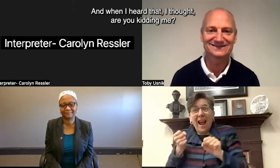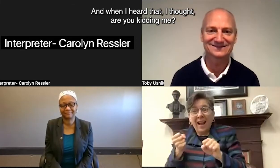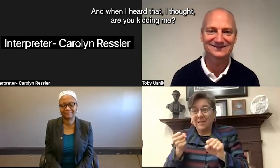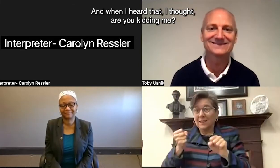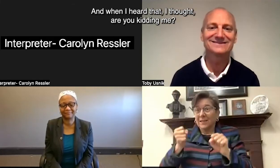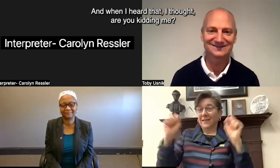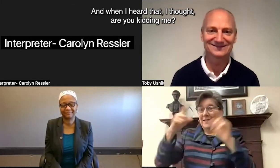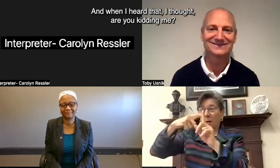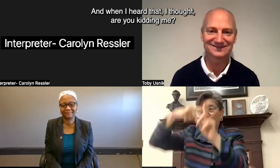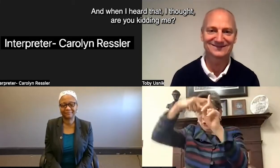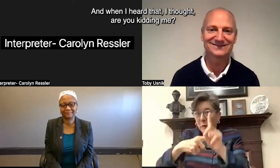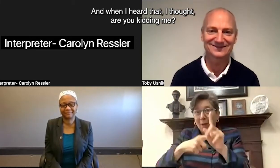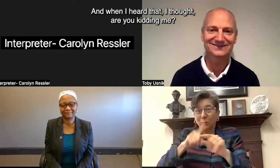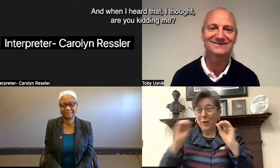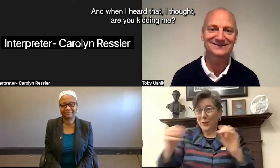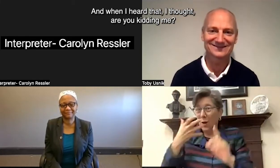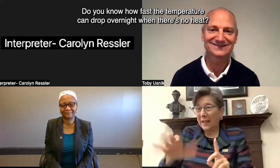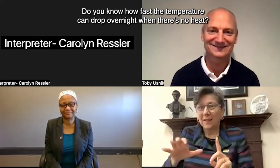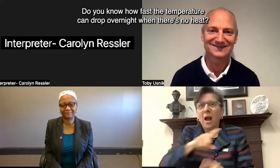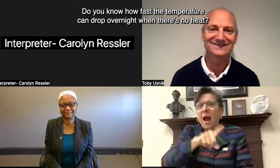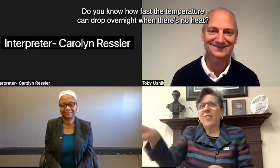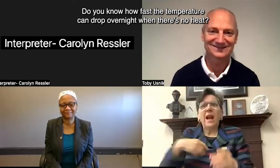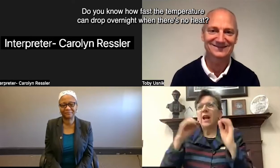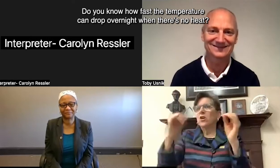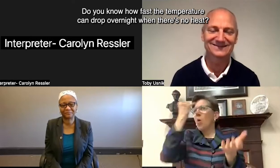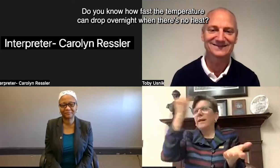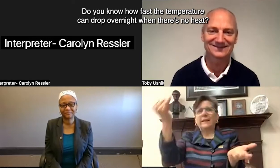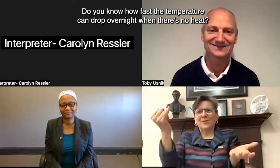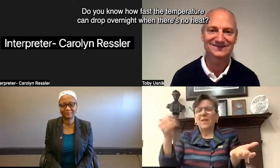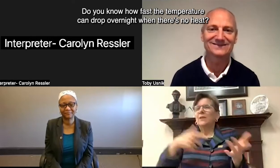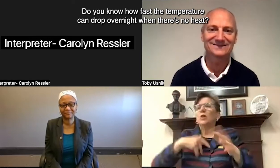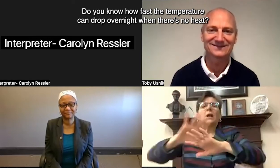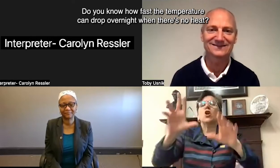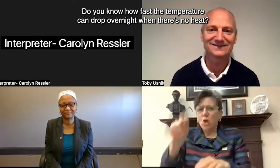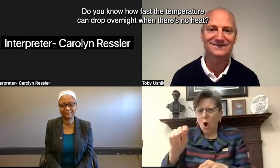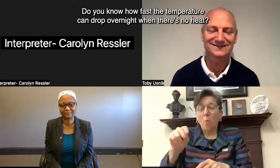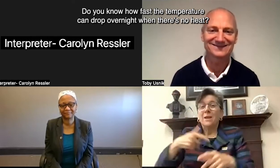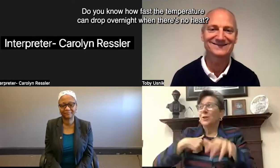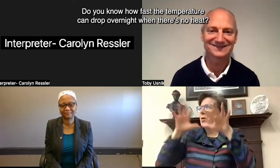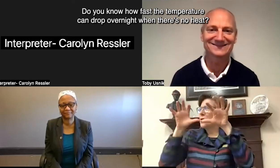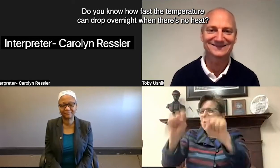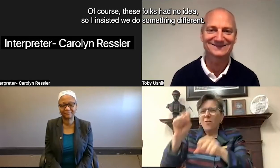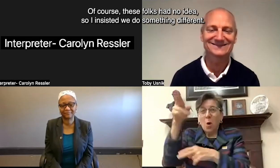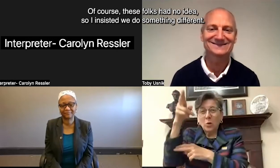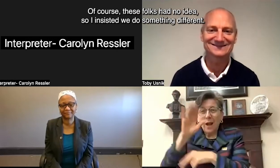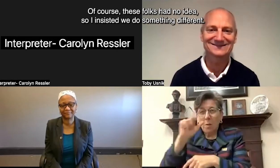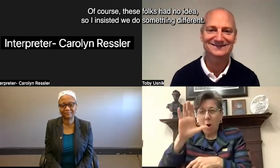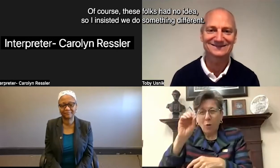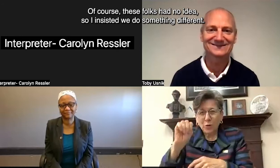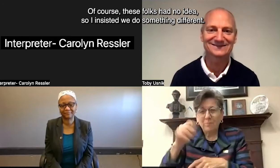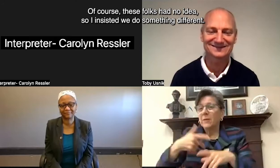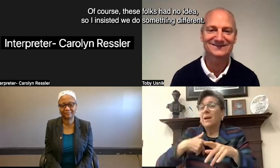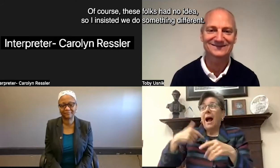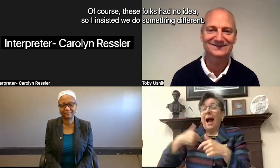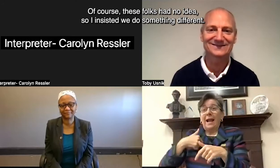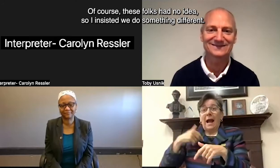I thought, are you kidding me? Do you know how fast the temperature can drop overnight when there's no heat? Of course, these folks had no idea, so I insisted we